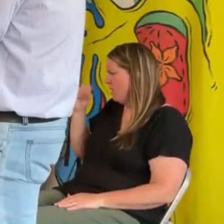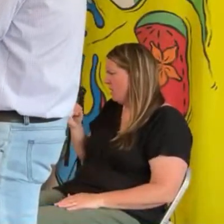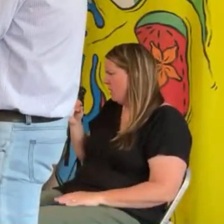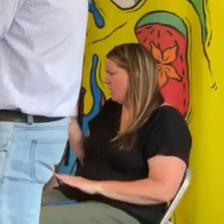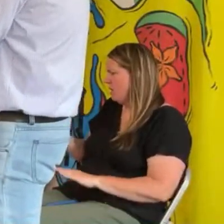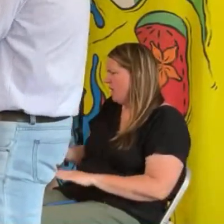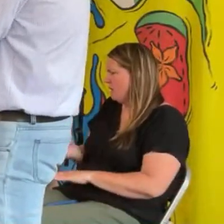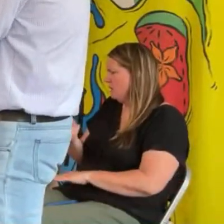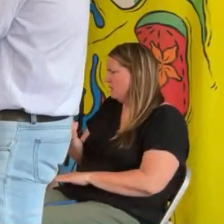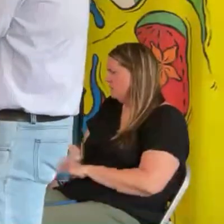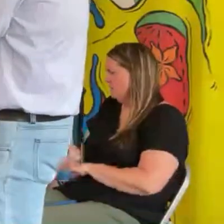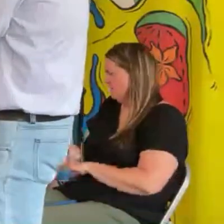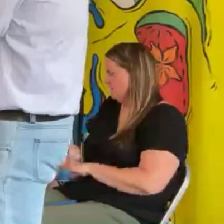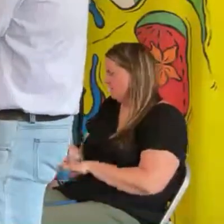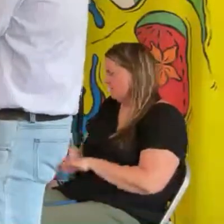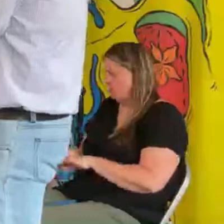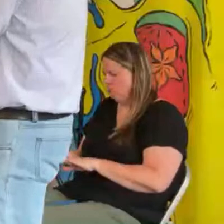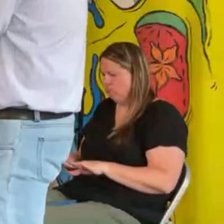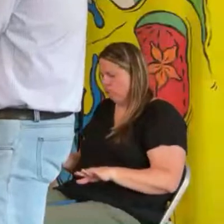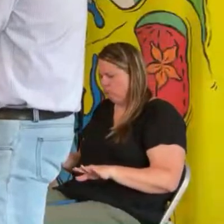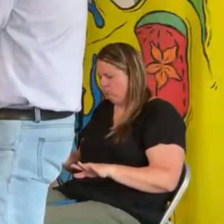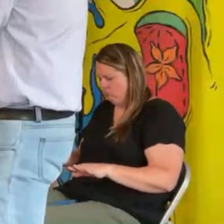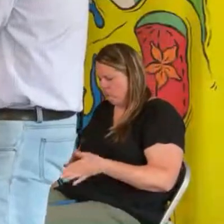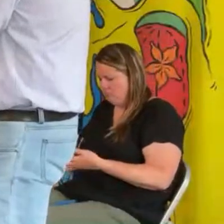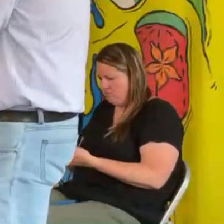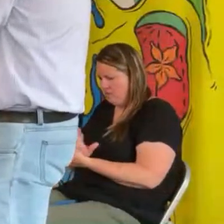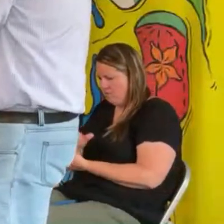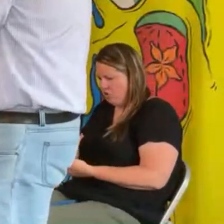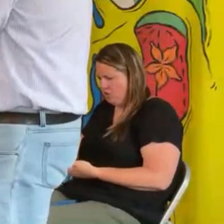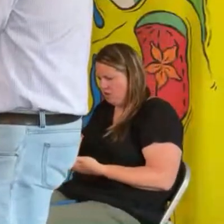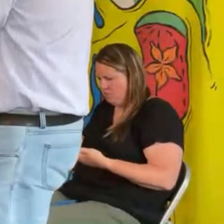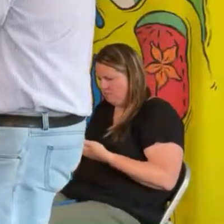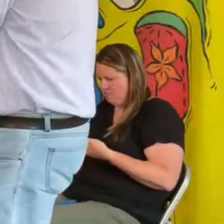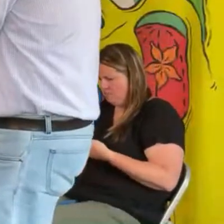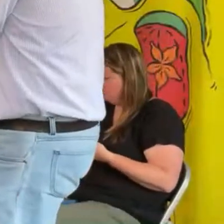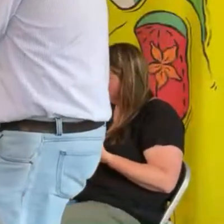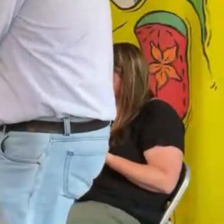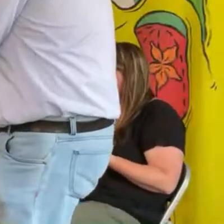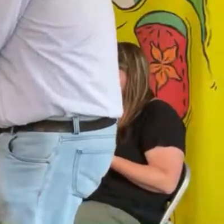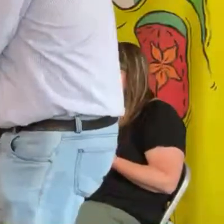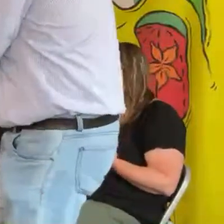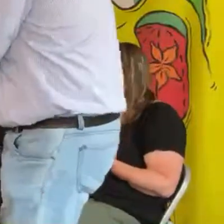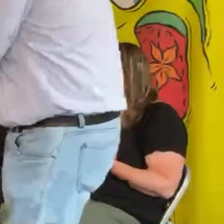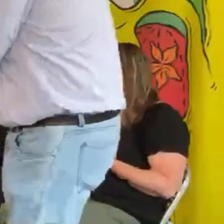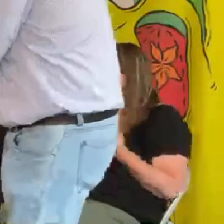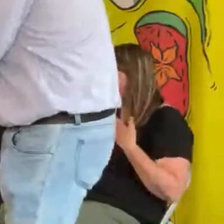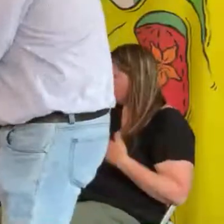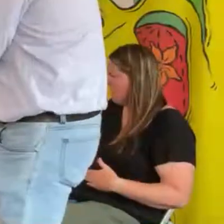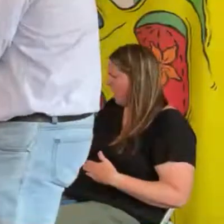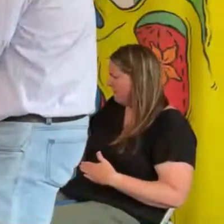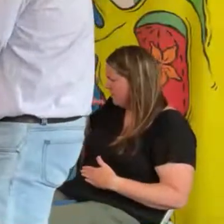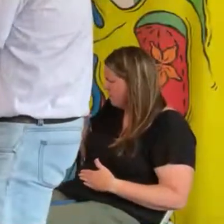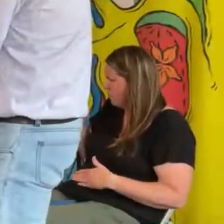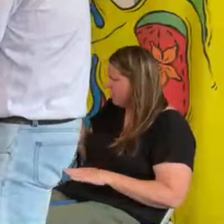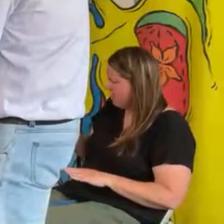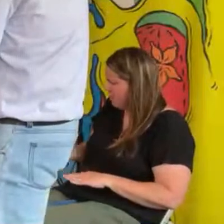boy lies on the asphalt like a paperclip. The body of the